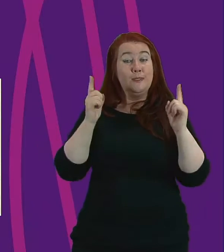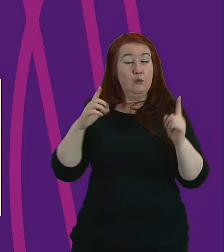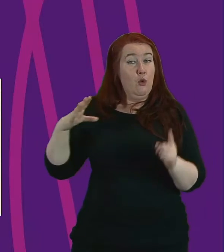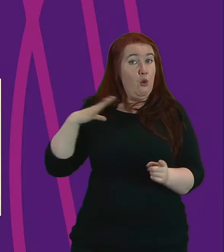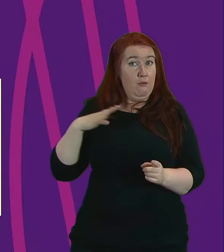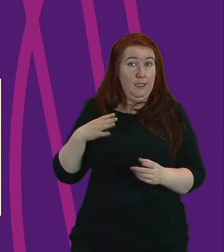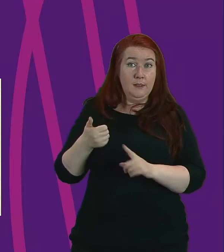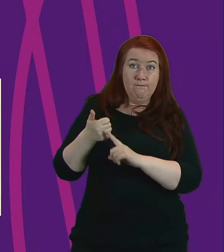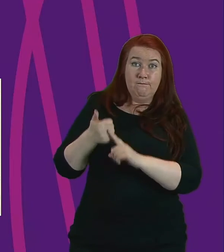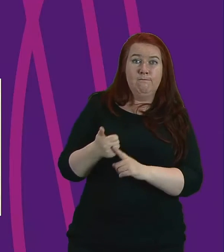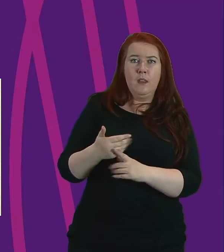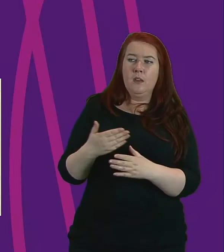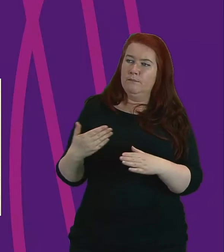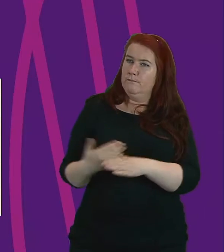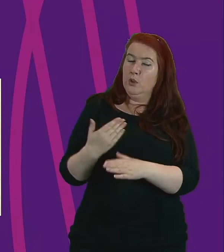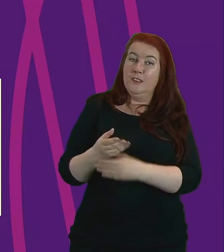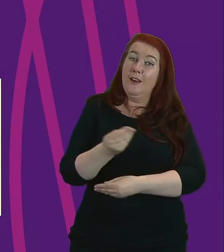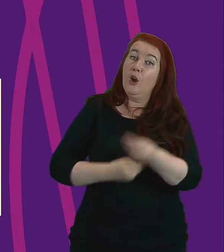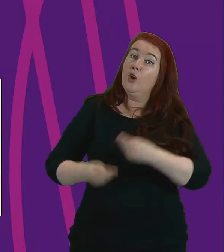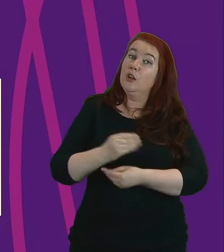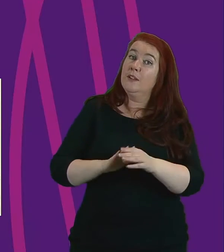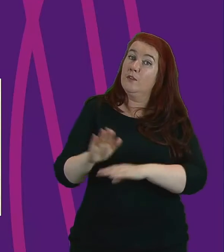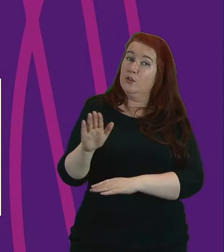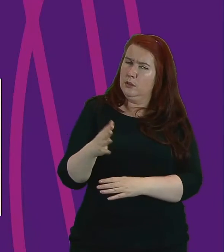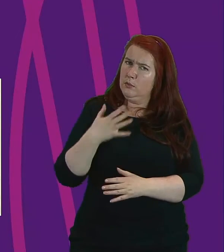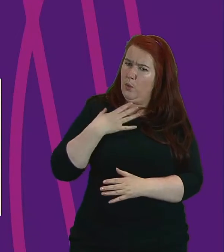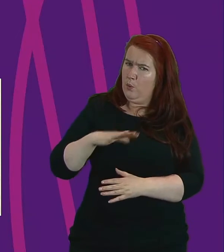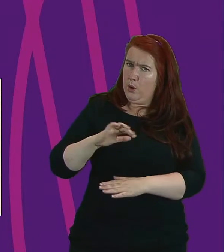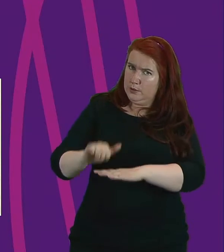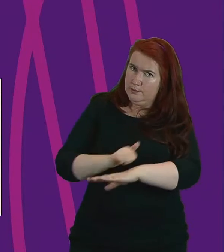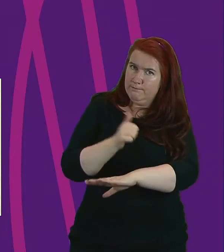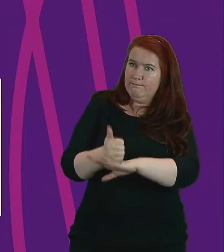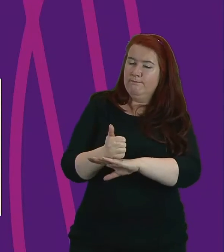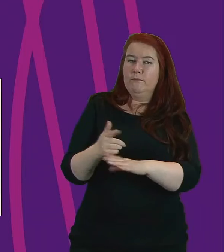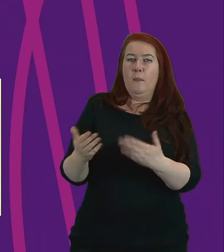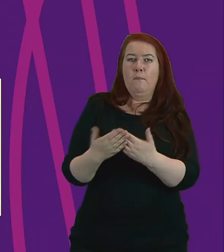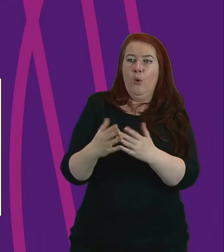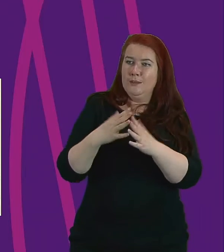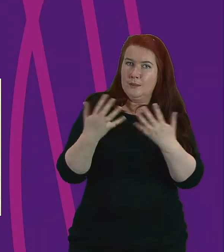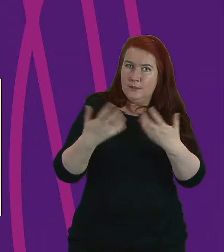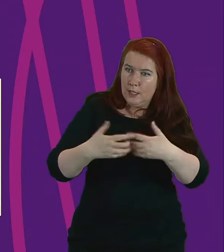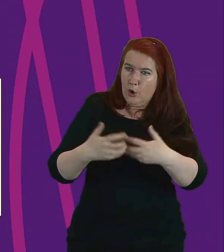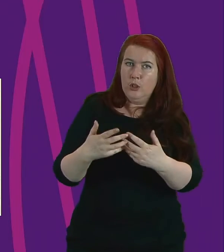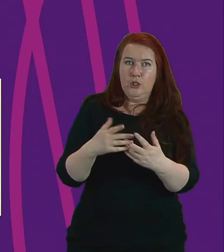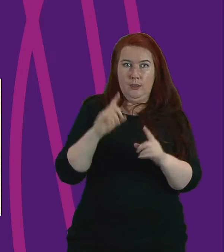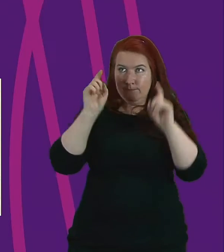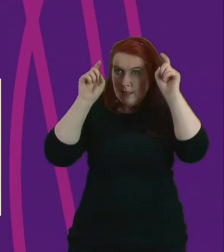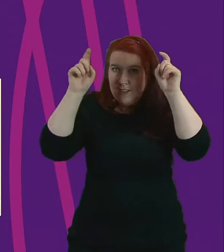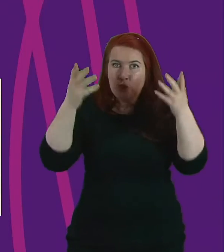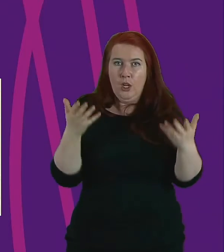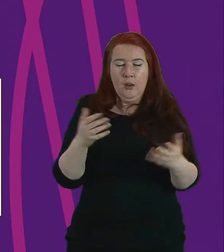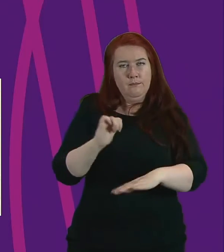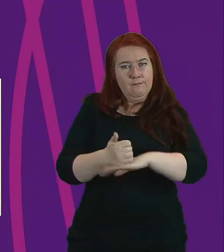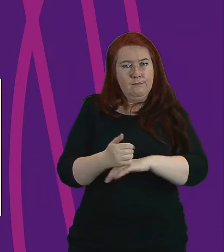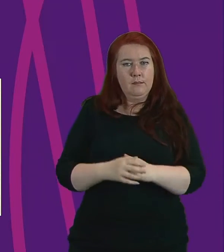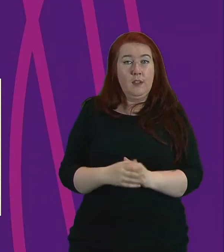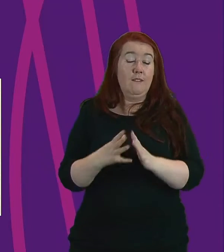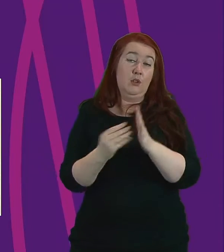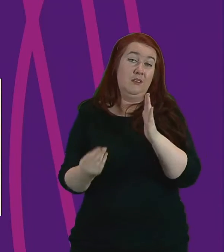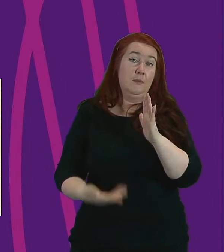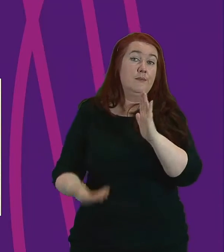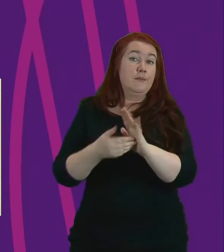productive economy of the future, putting innovation and technology at the heart of our new Futures Industrial Plan. For example, with an additional £20